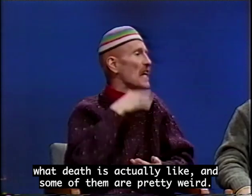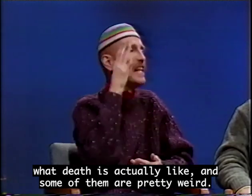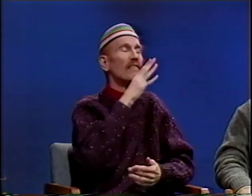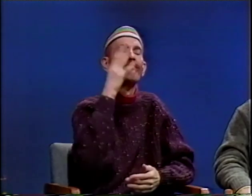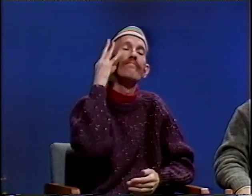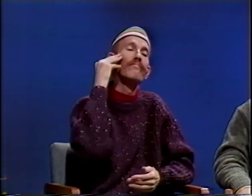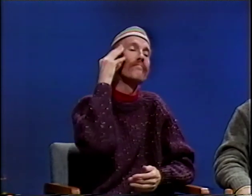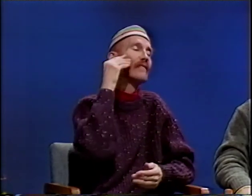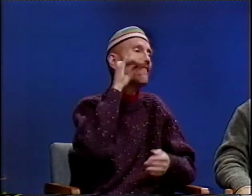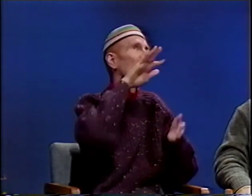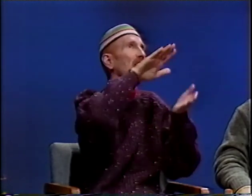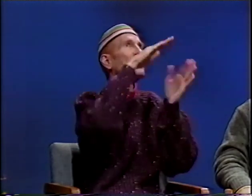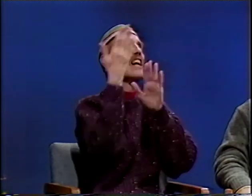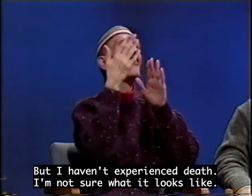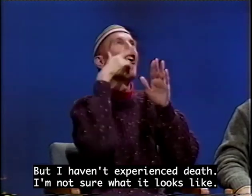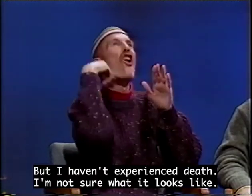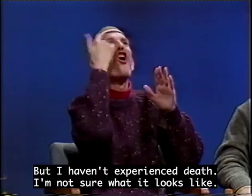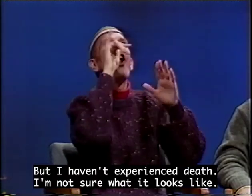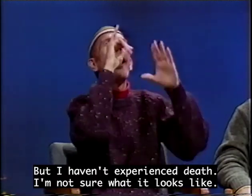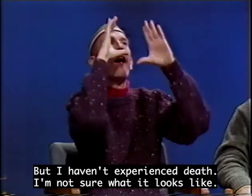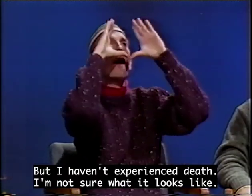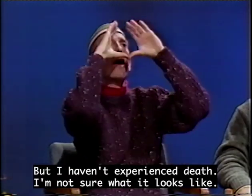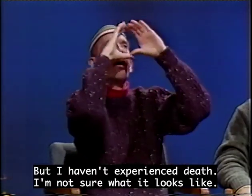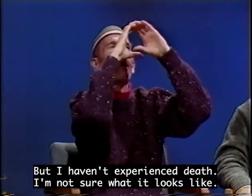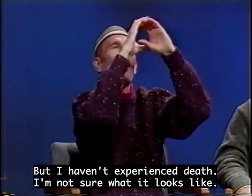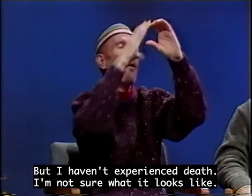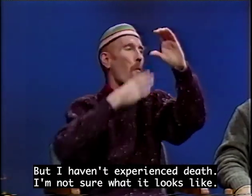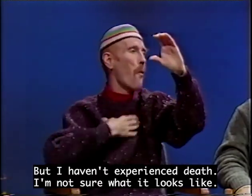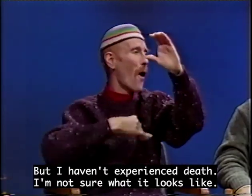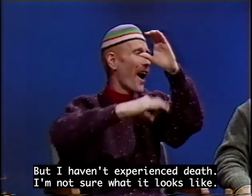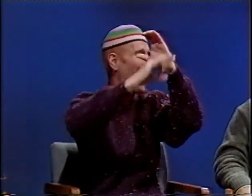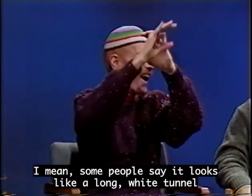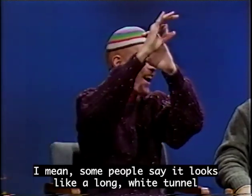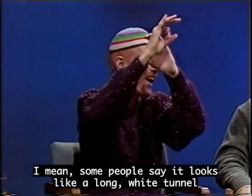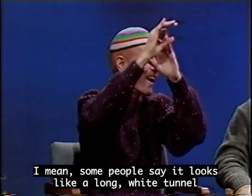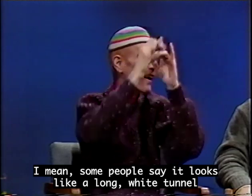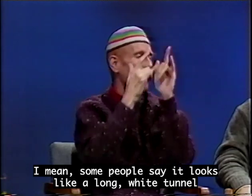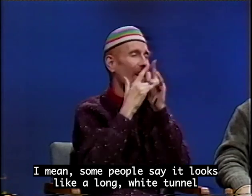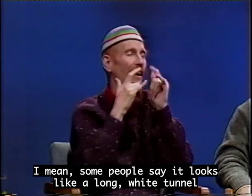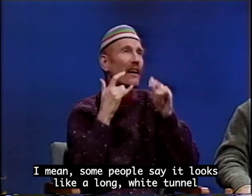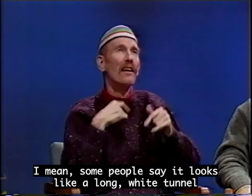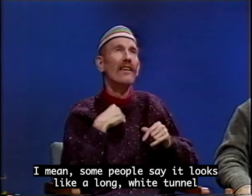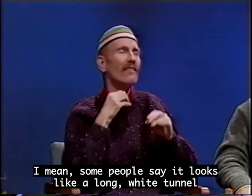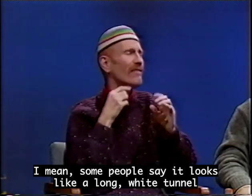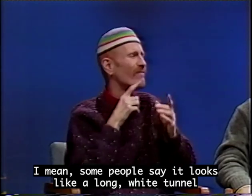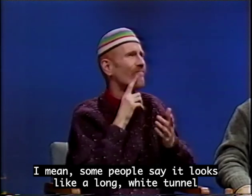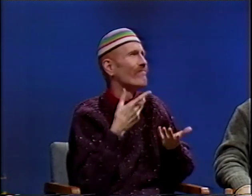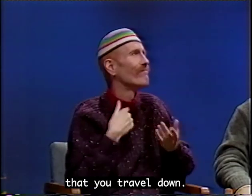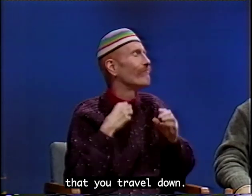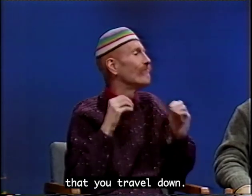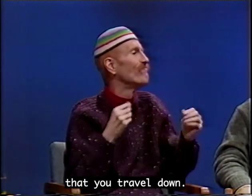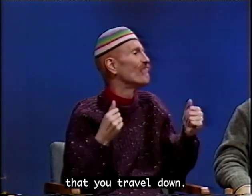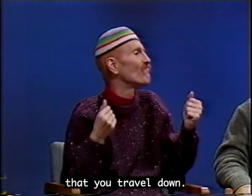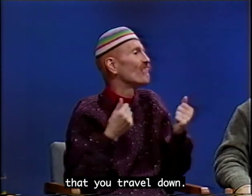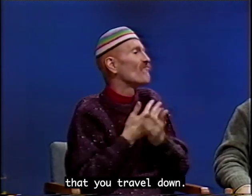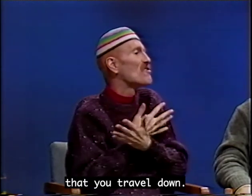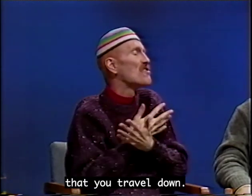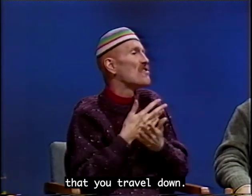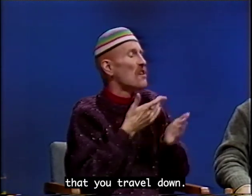weird. But I haven't experienced death. I'm not sure what it looks like. I mean, some people say it looks like a long white tunnel that you travel down.